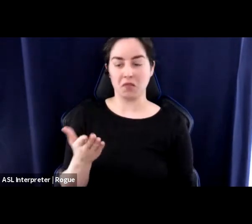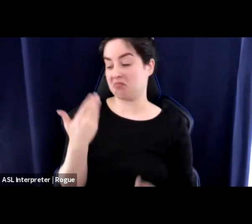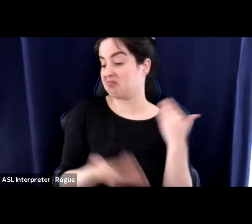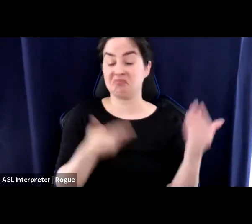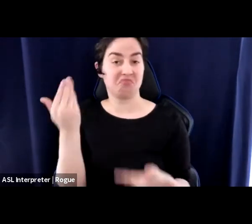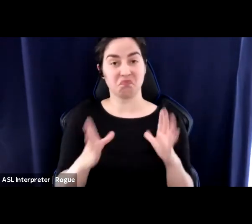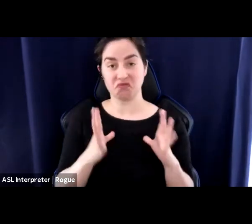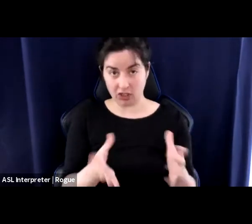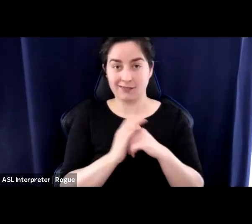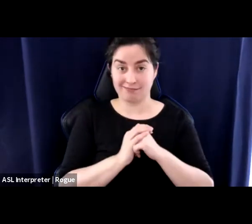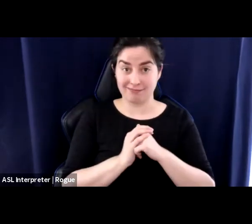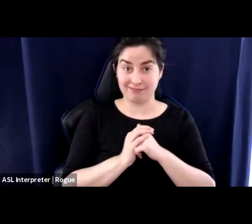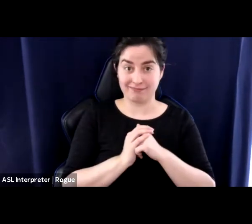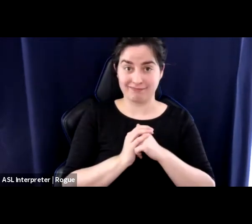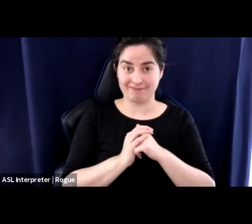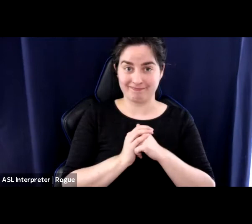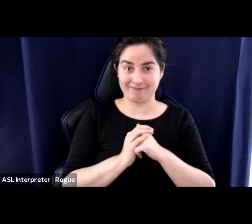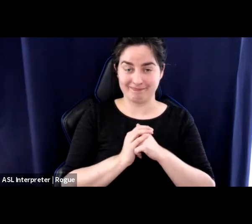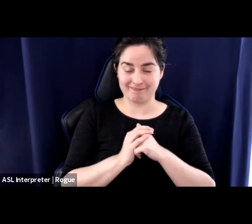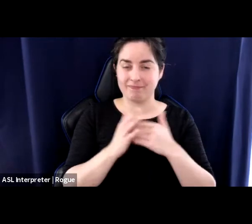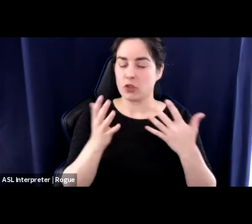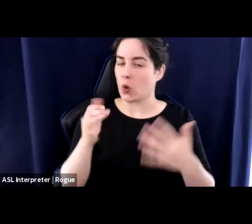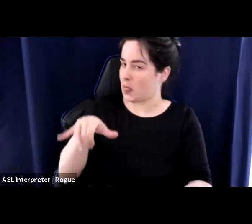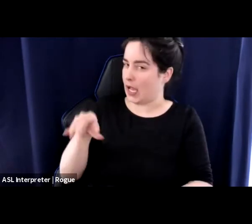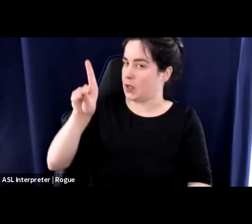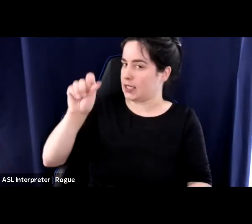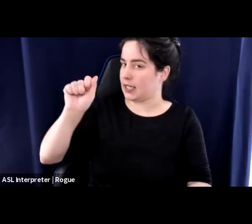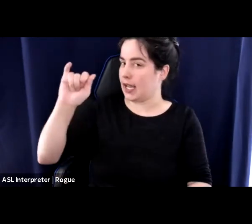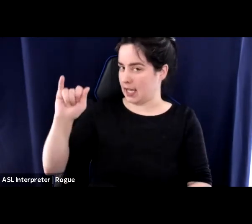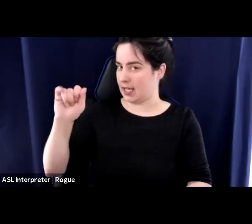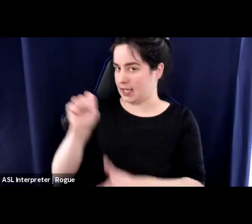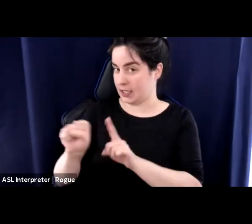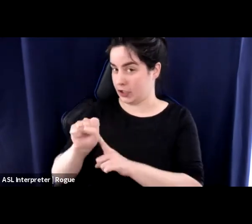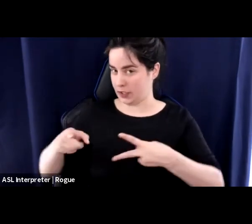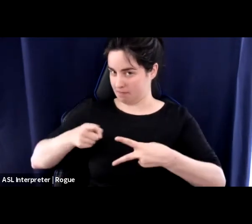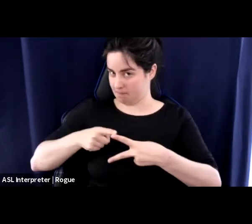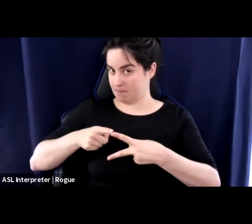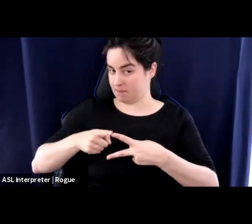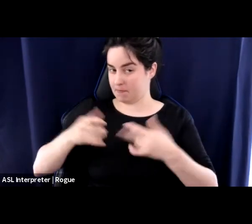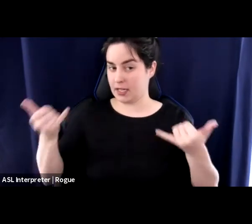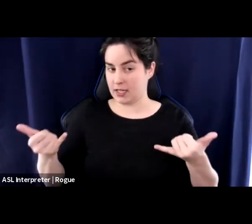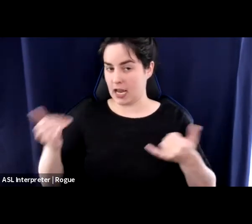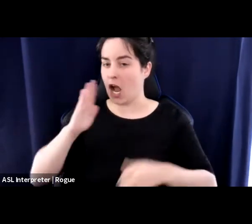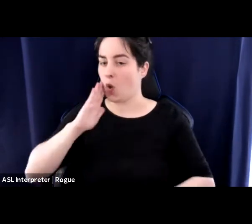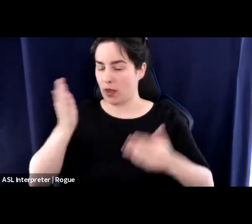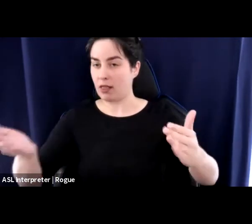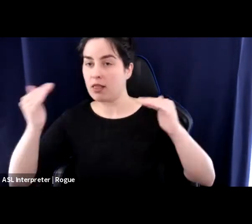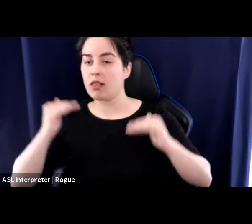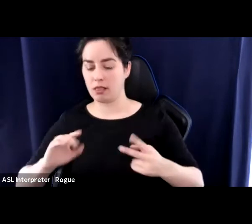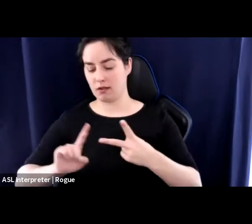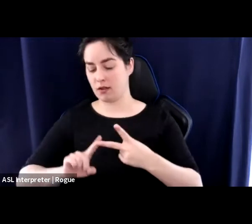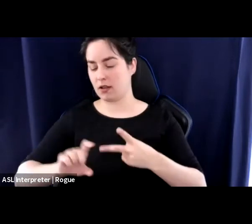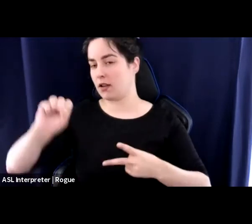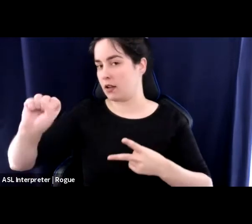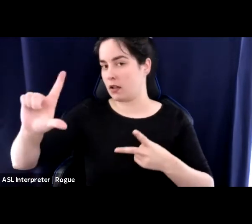So that was DAI. And now we are going to jump about 8 years to